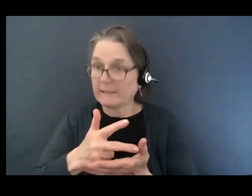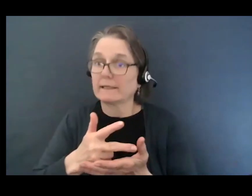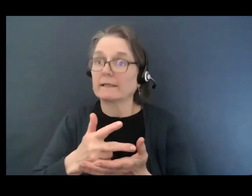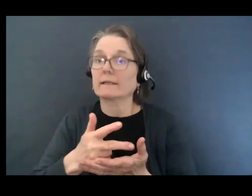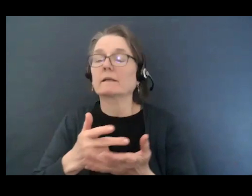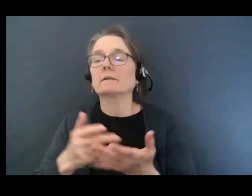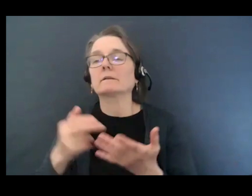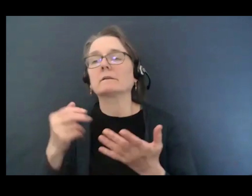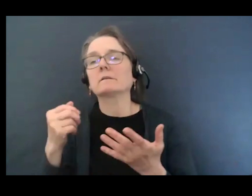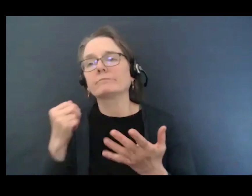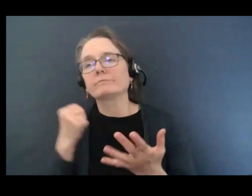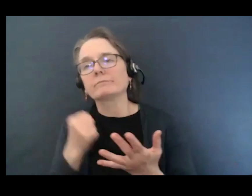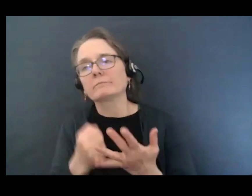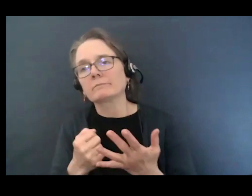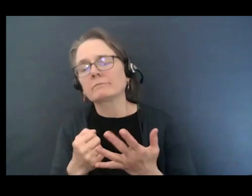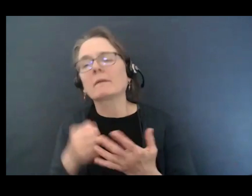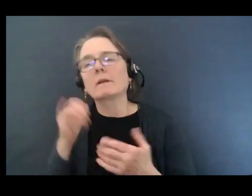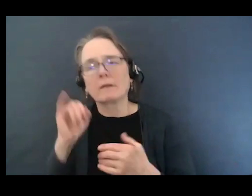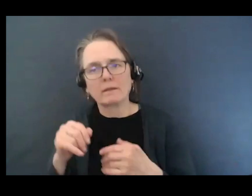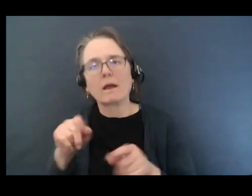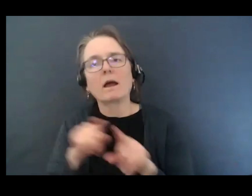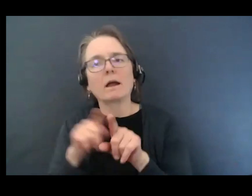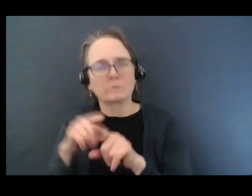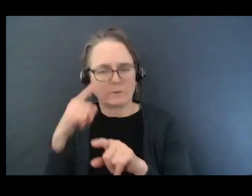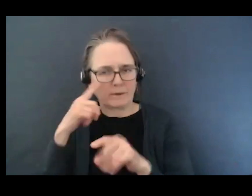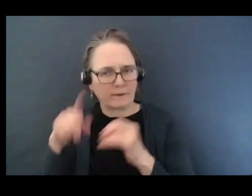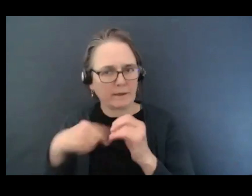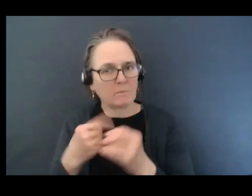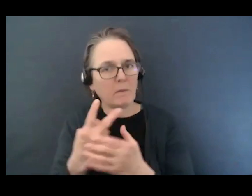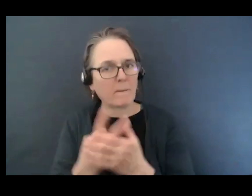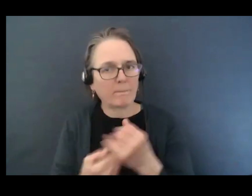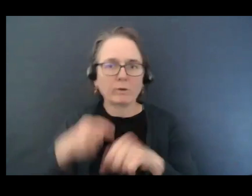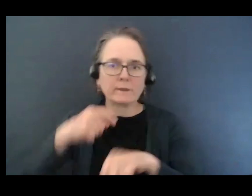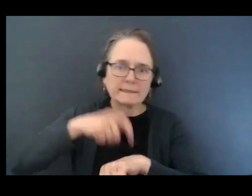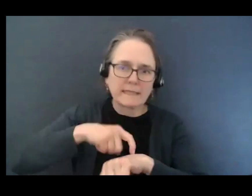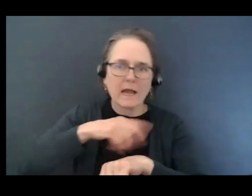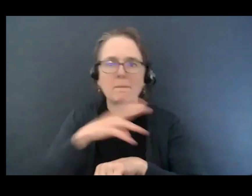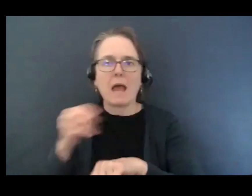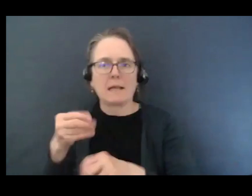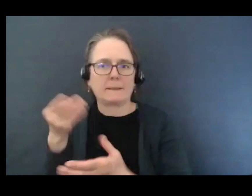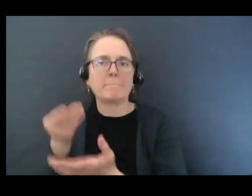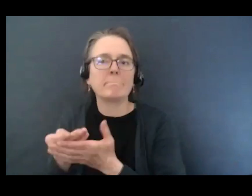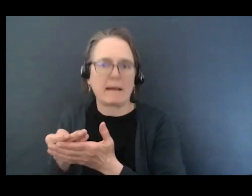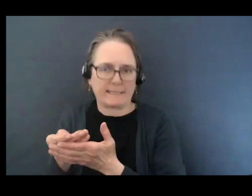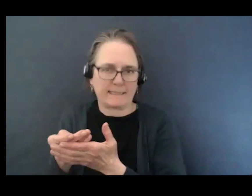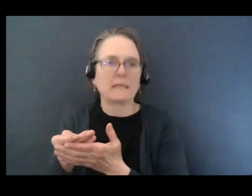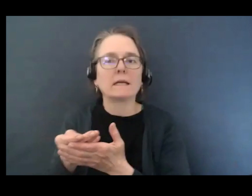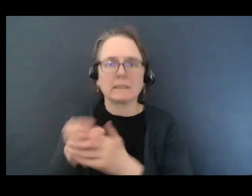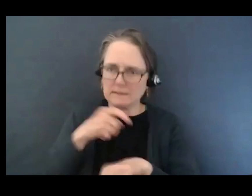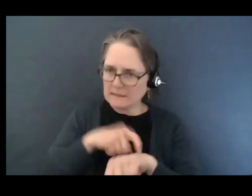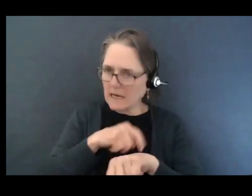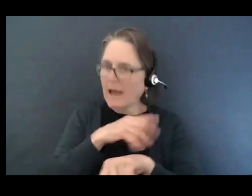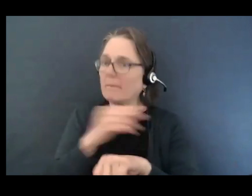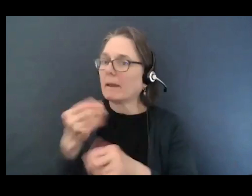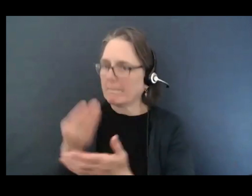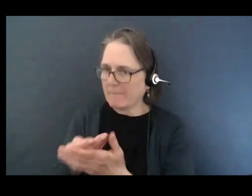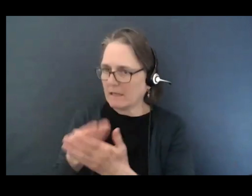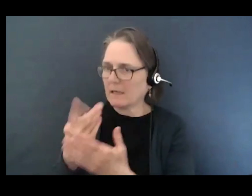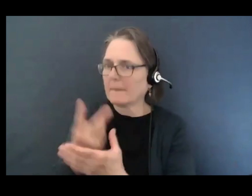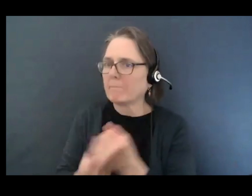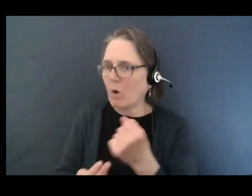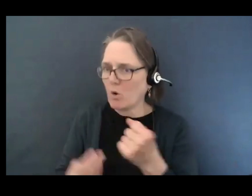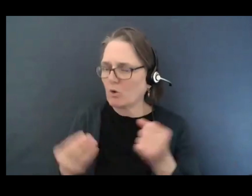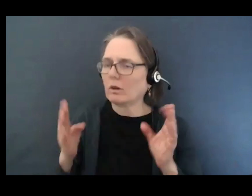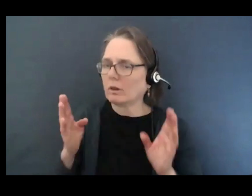those. And we take into account both the time and the money cost for an overall convenience factor. We don't